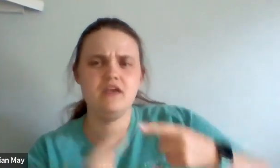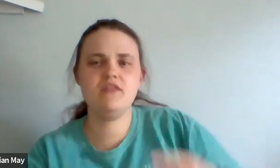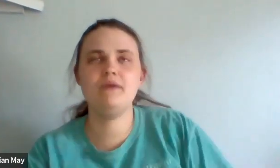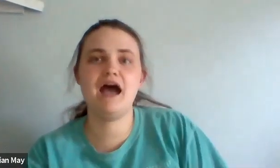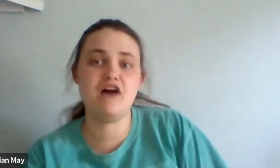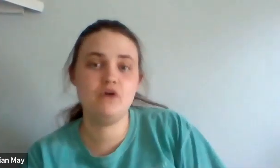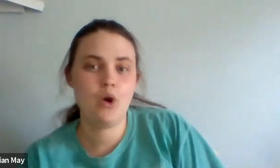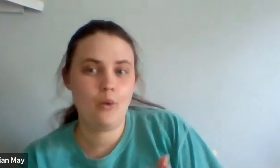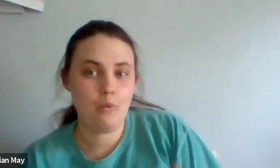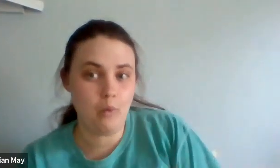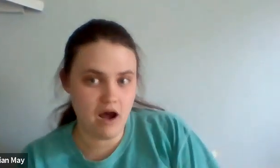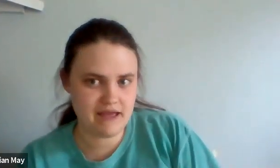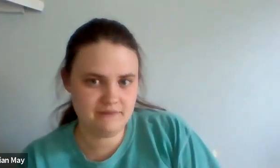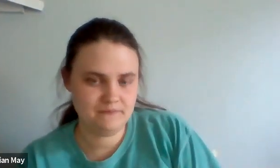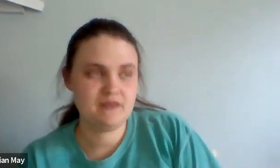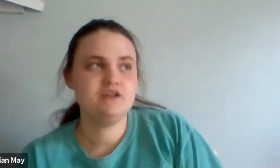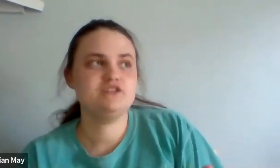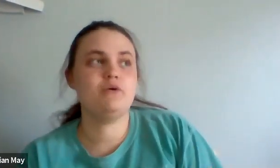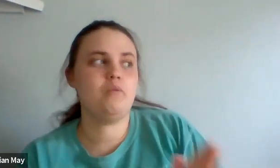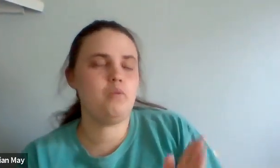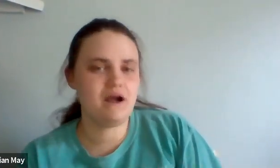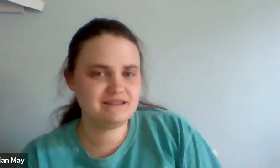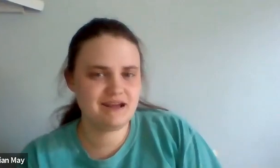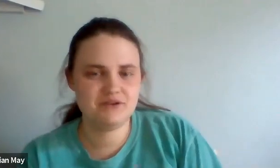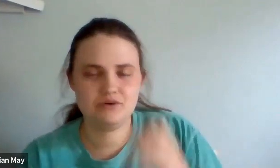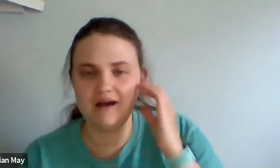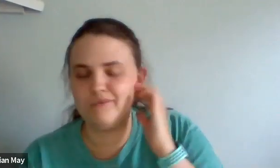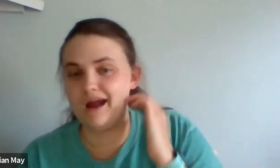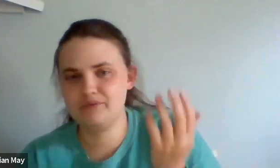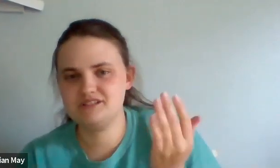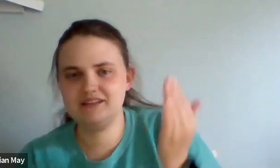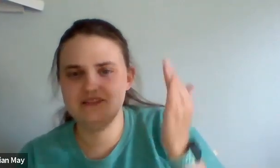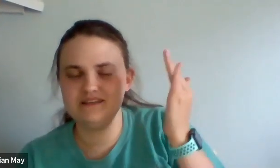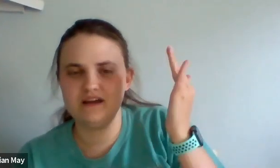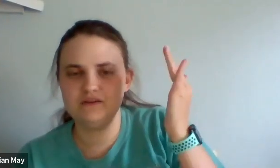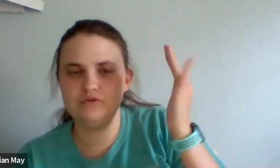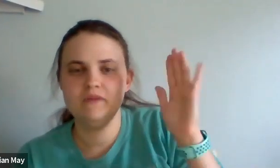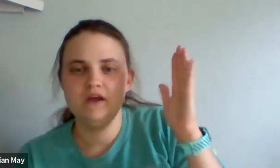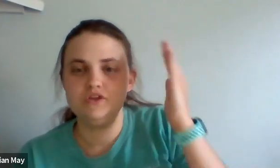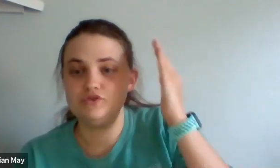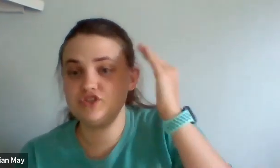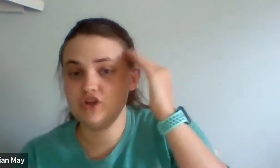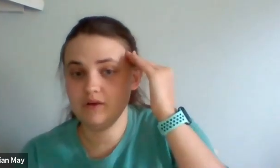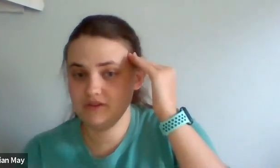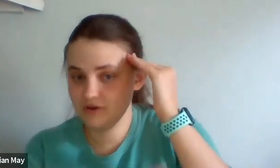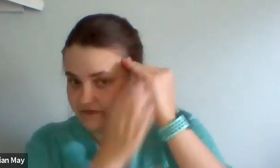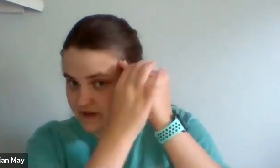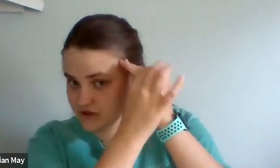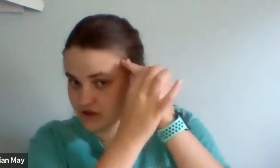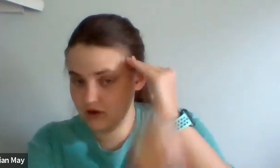And then we have why. So why is kind of a one I personally think is kind of cool. You'll start with your fingers all